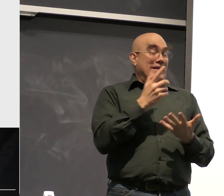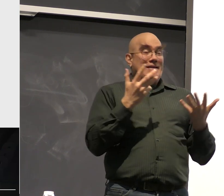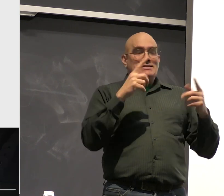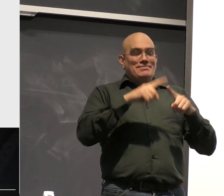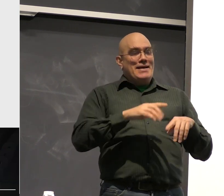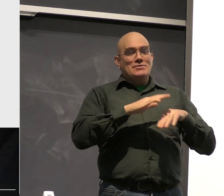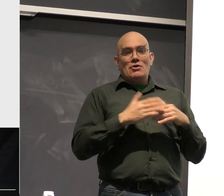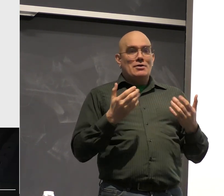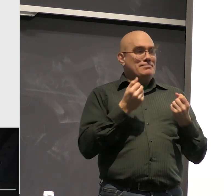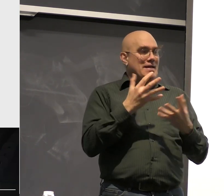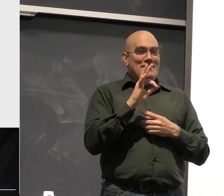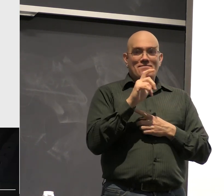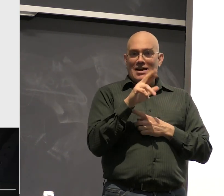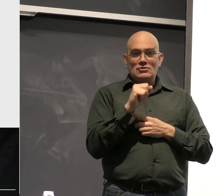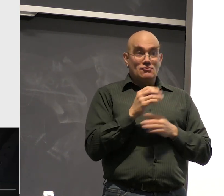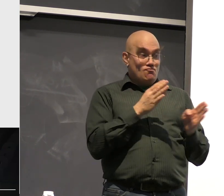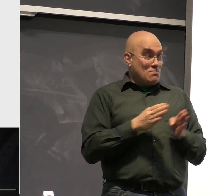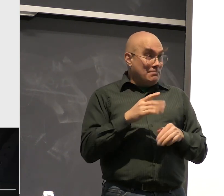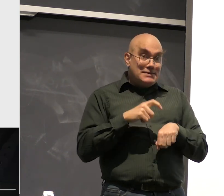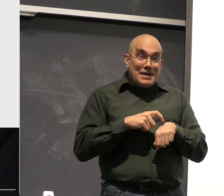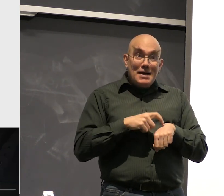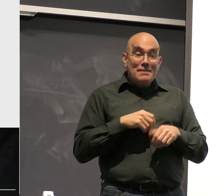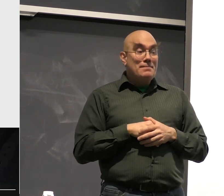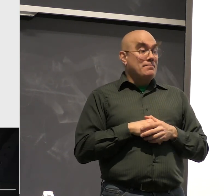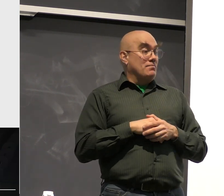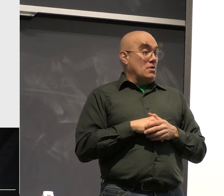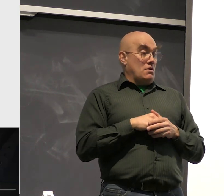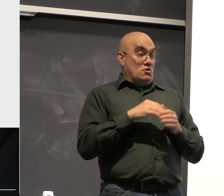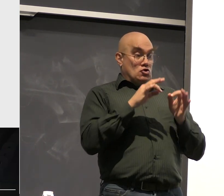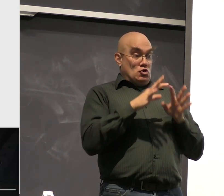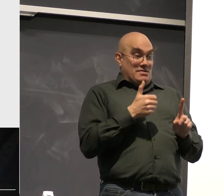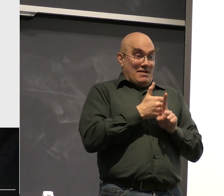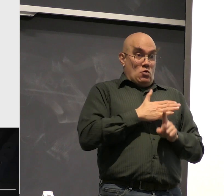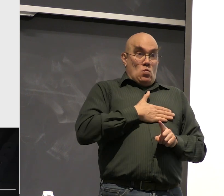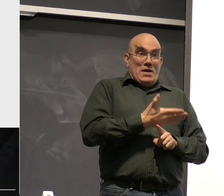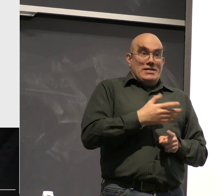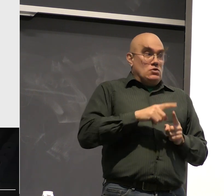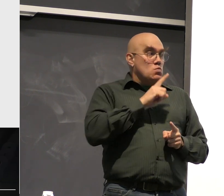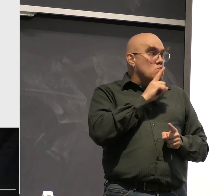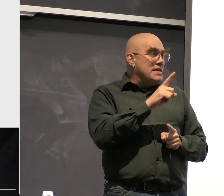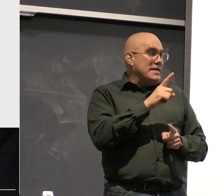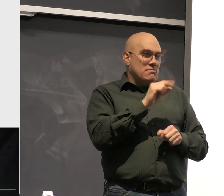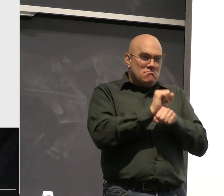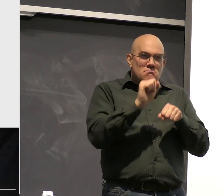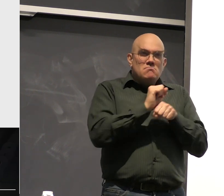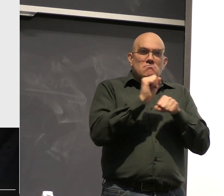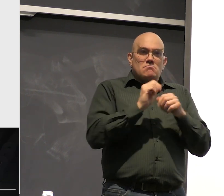it lies somewhere in the middle. So it really can depend on a lot of factors about prep time, the interpreters being willing to really